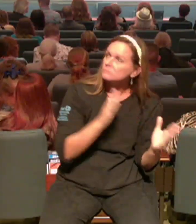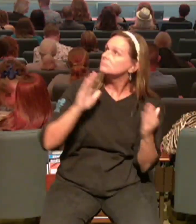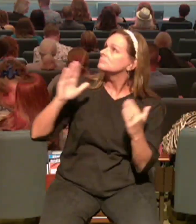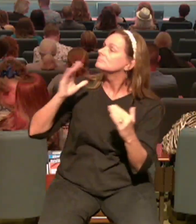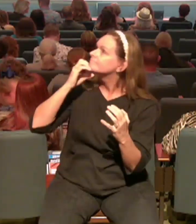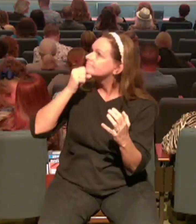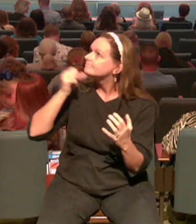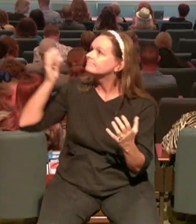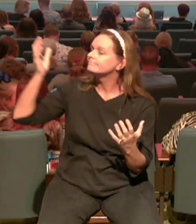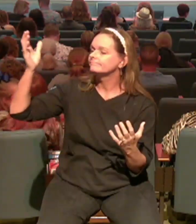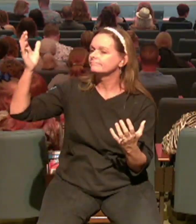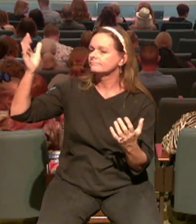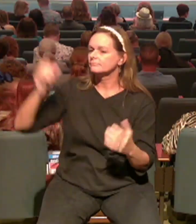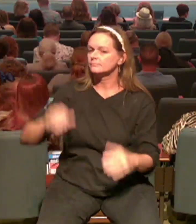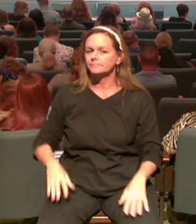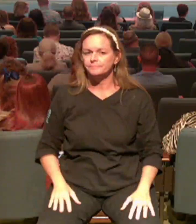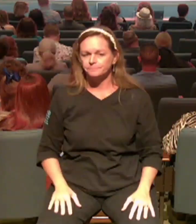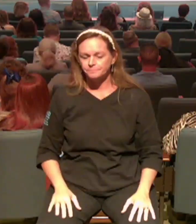condemned her.